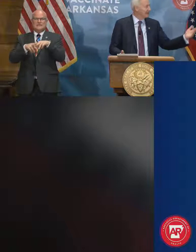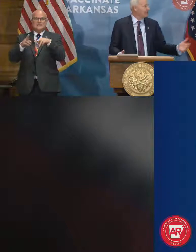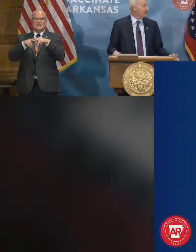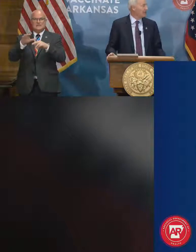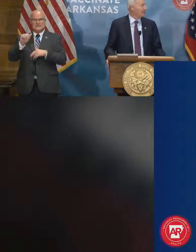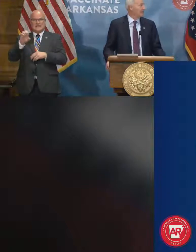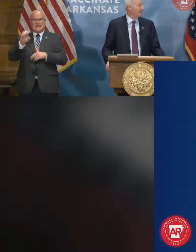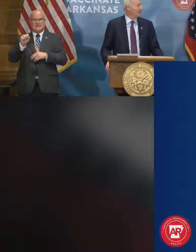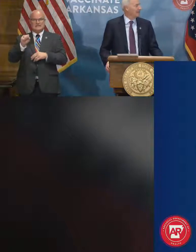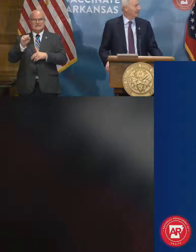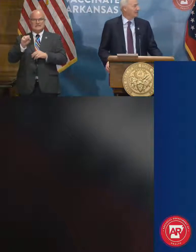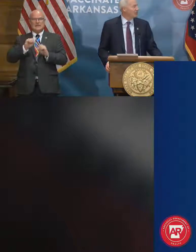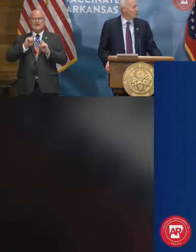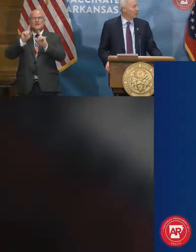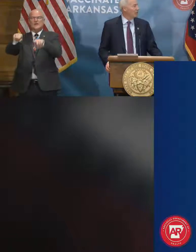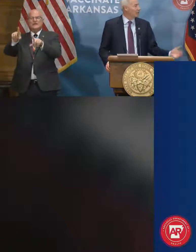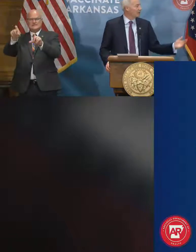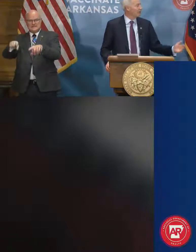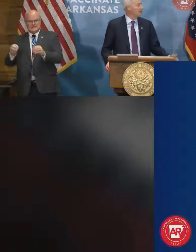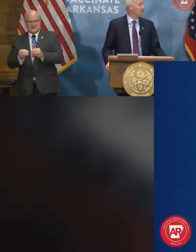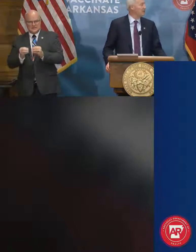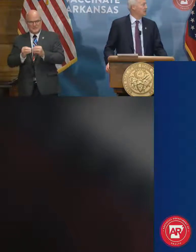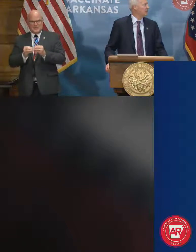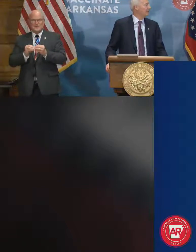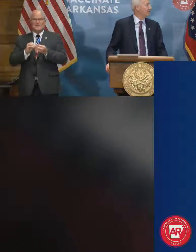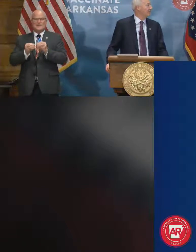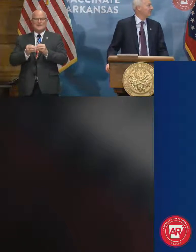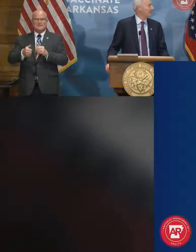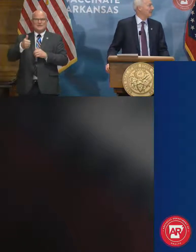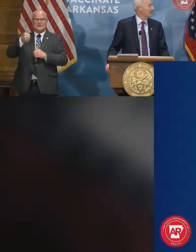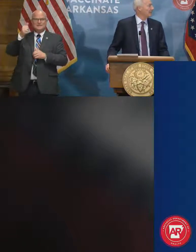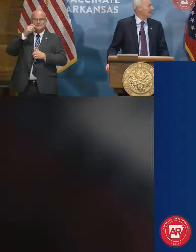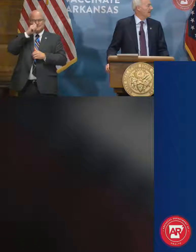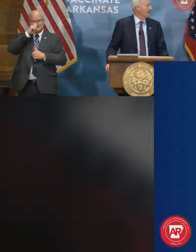increasing cases. They go out and get tested more, and so those numbers are up.